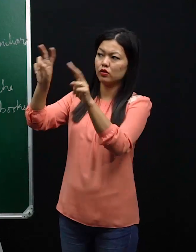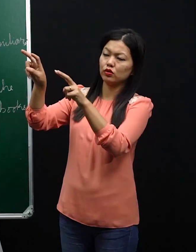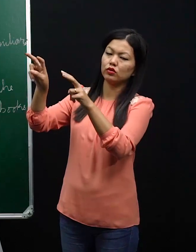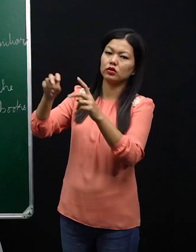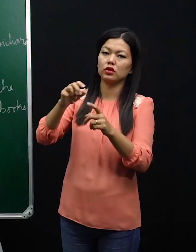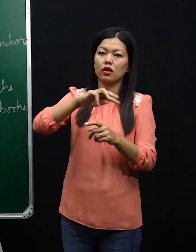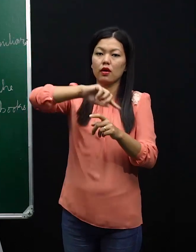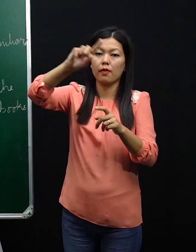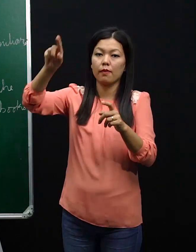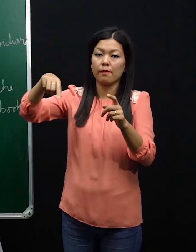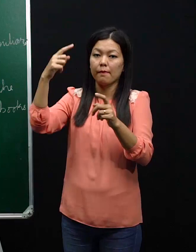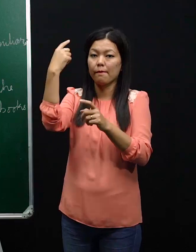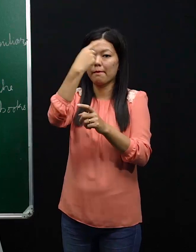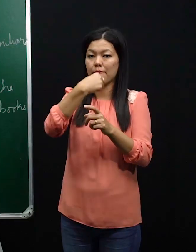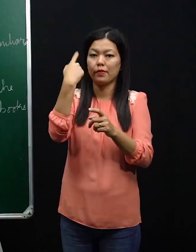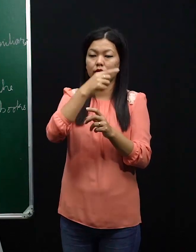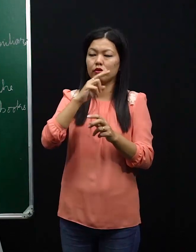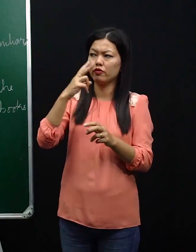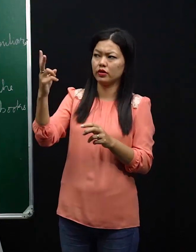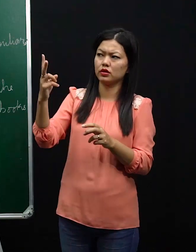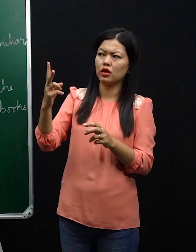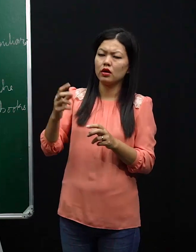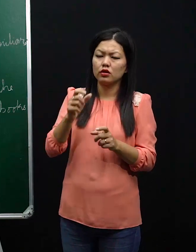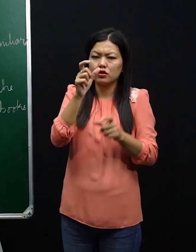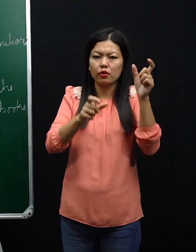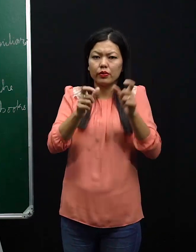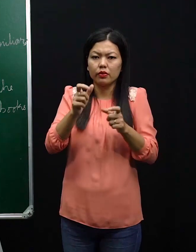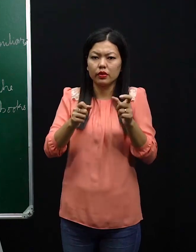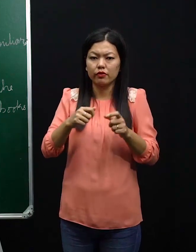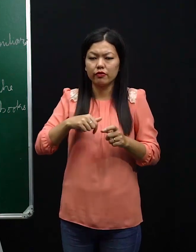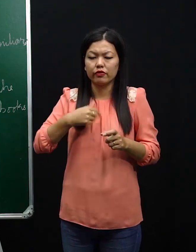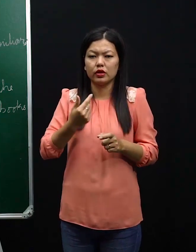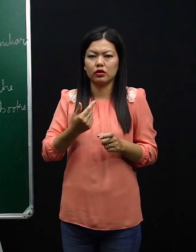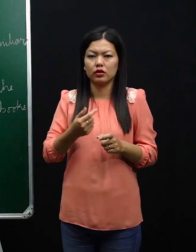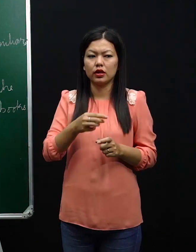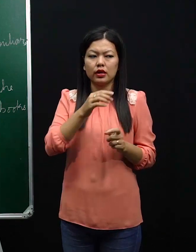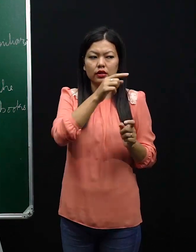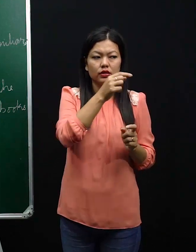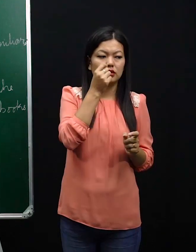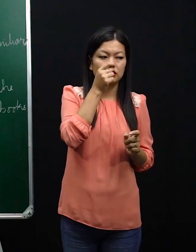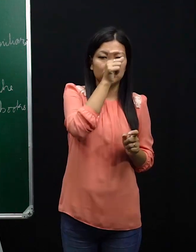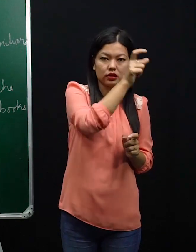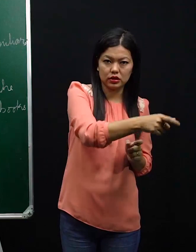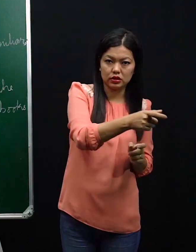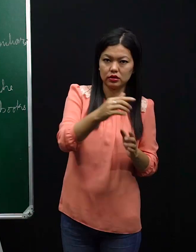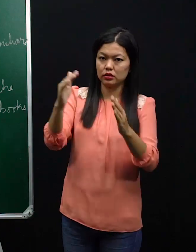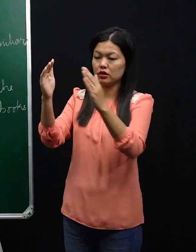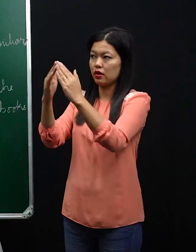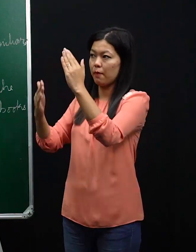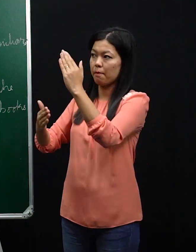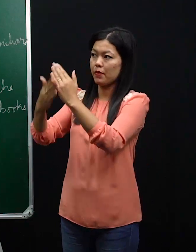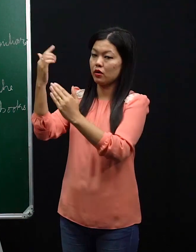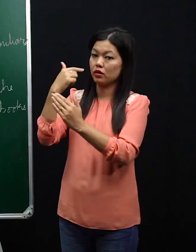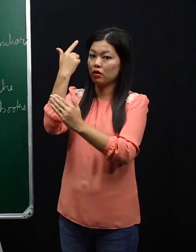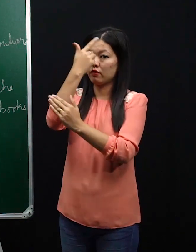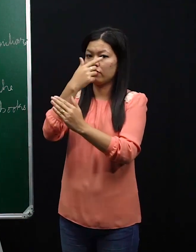and the face of Ernest. And in the midst of their talk, in the midst of their meeting, there was clouds